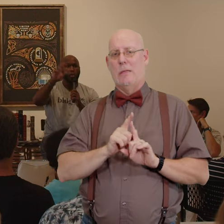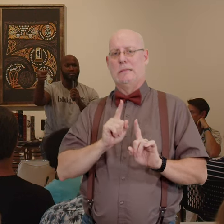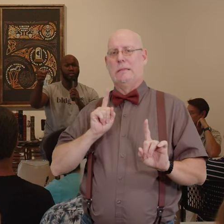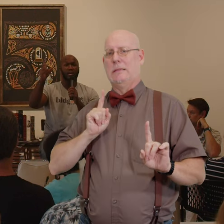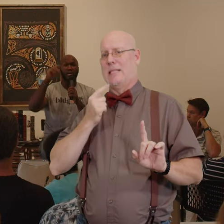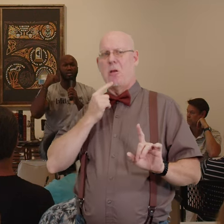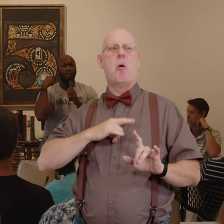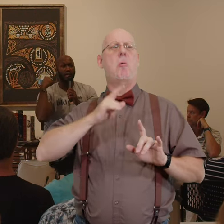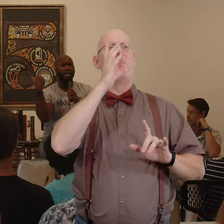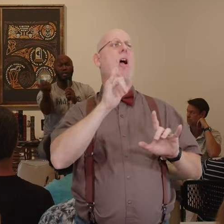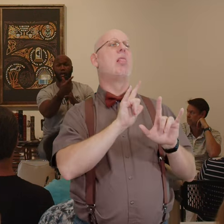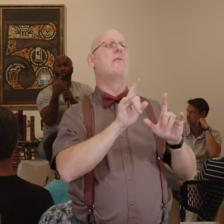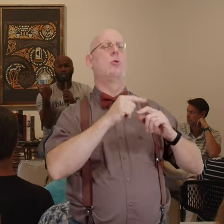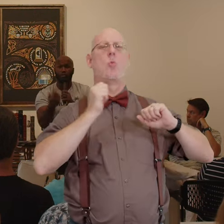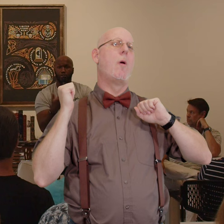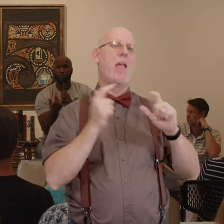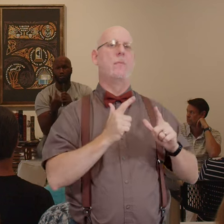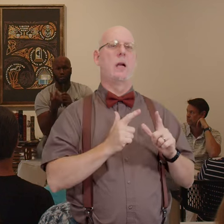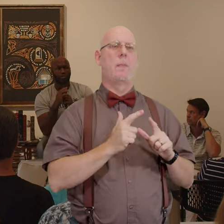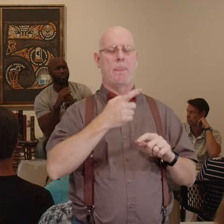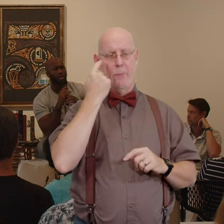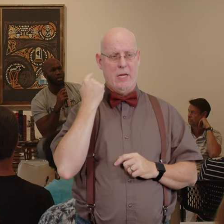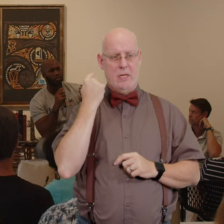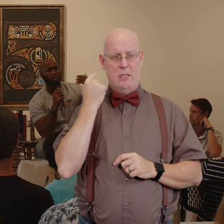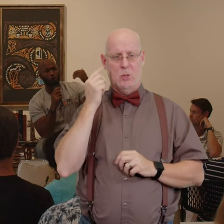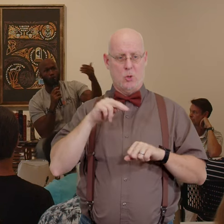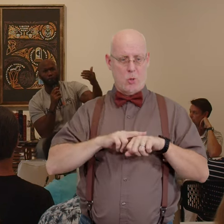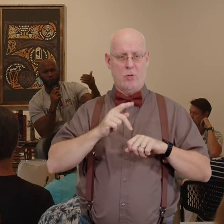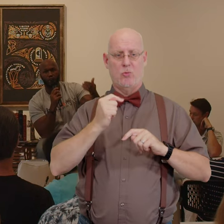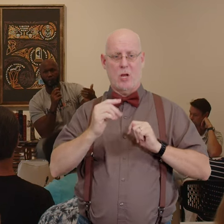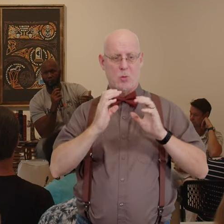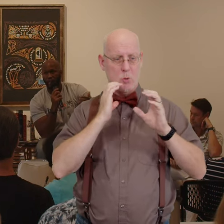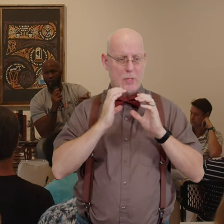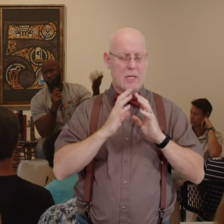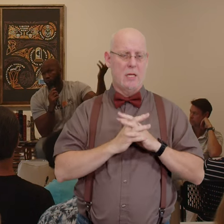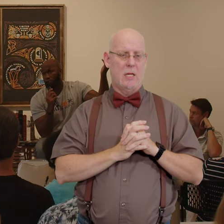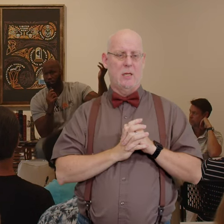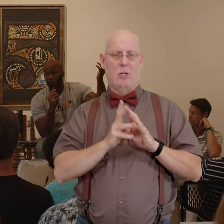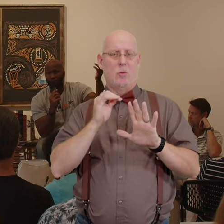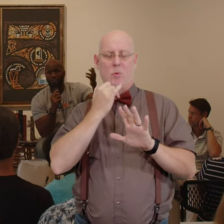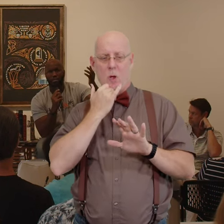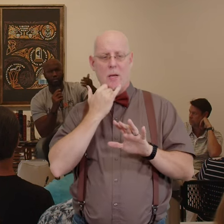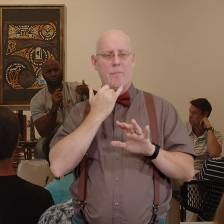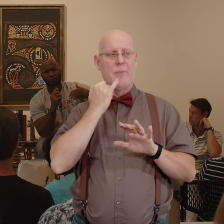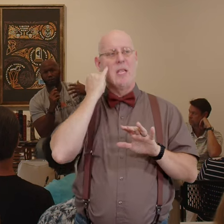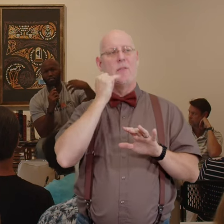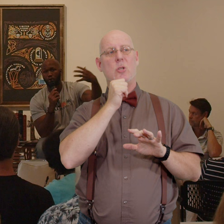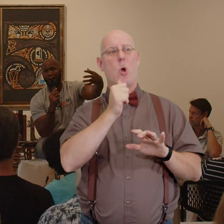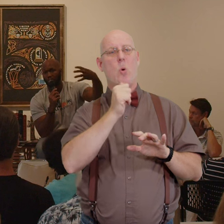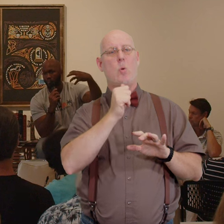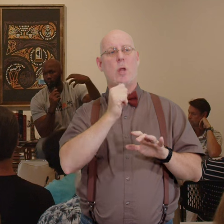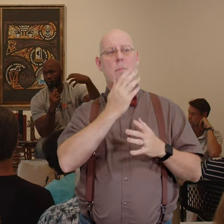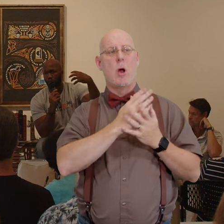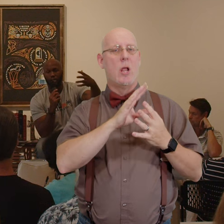lean away from saying, hey, God loves you to every single person, because normally what we're trying to communicate, and we could be wrong in the sense of what if they